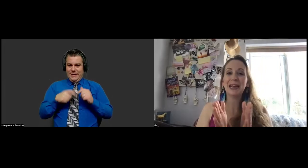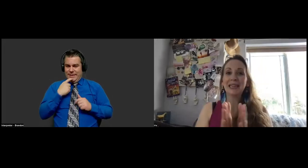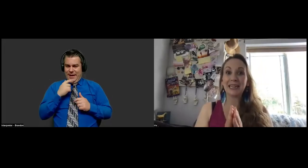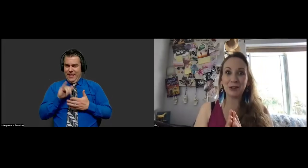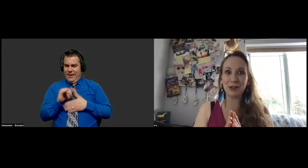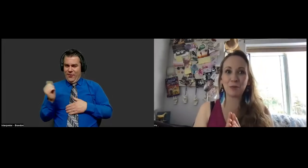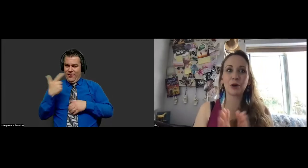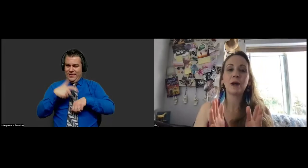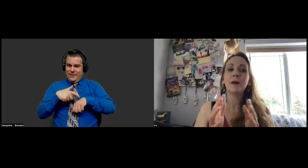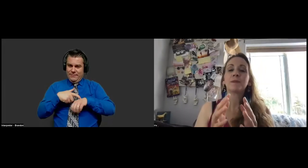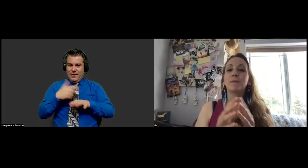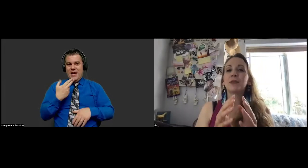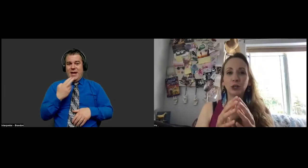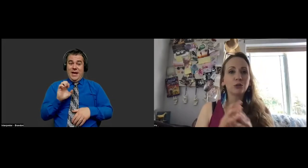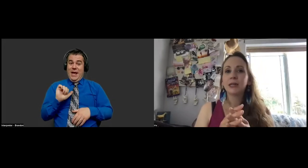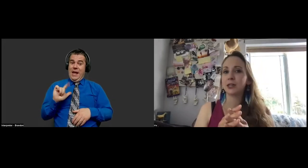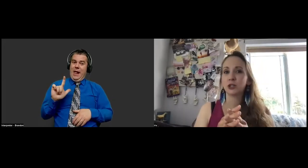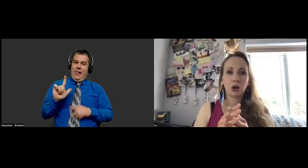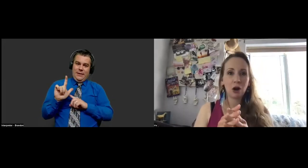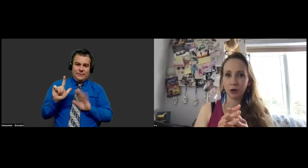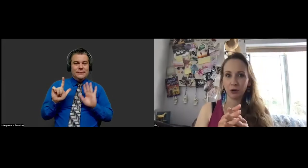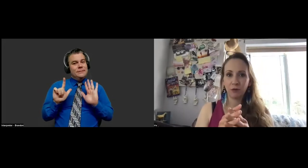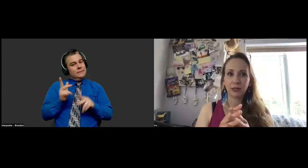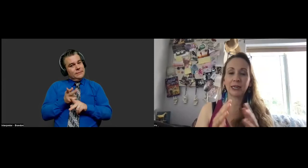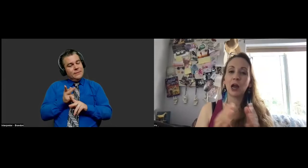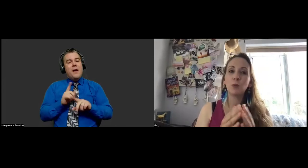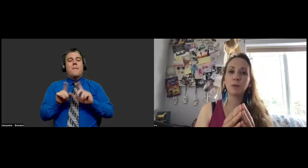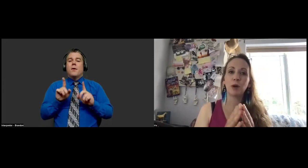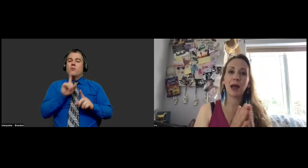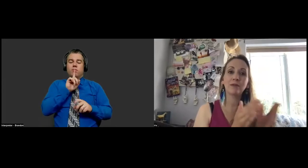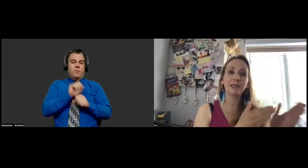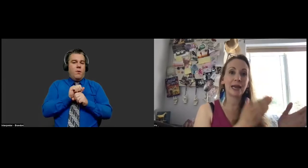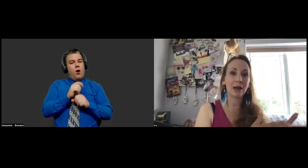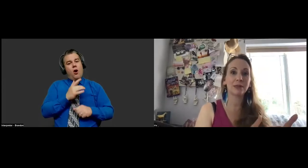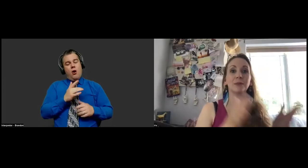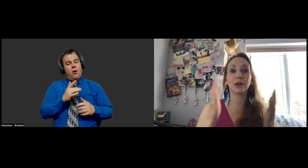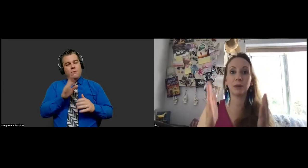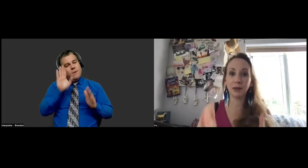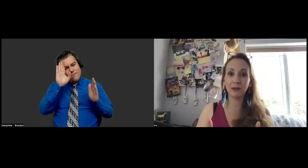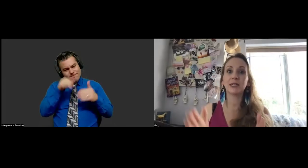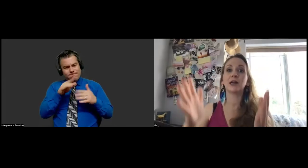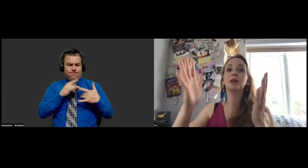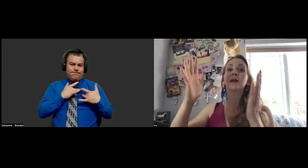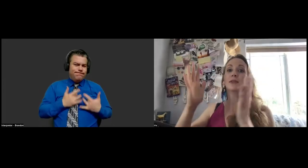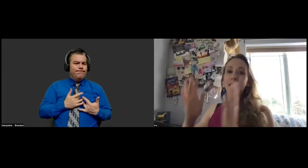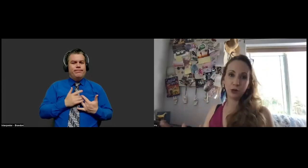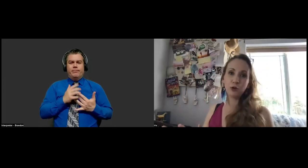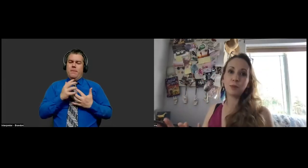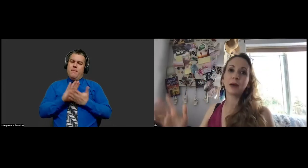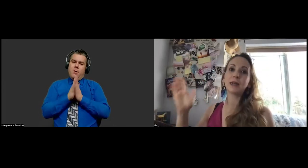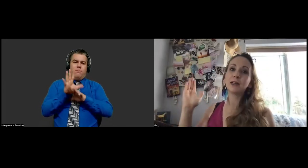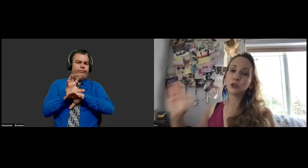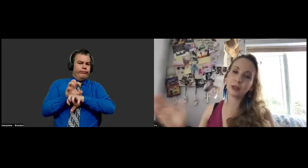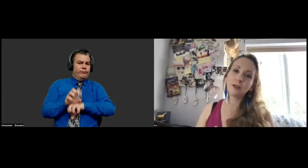time, the healing word, but that truly is our heart and our focus, to help people have these habits that become a lifestyle, that heal